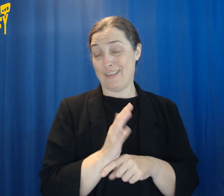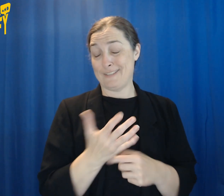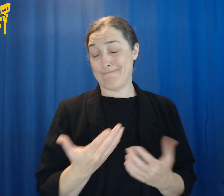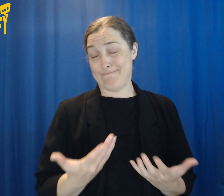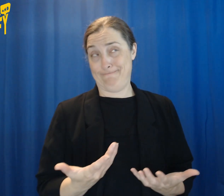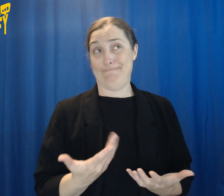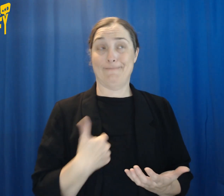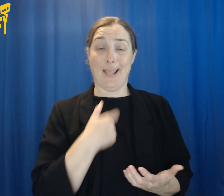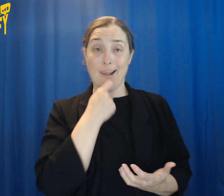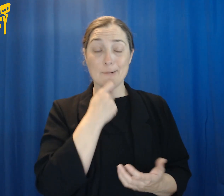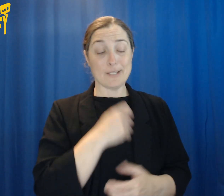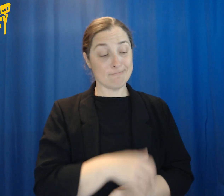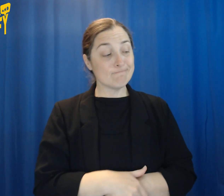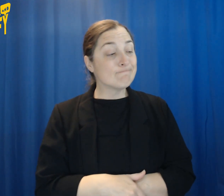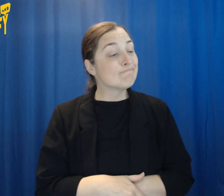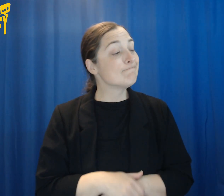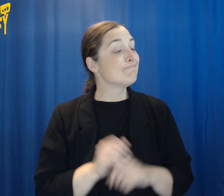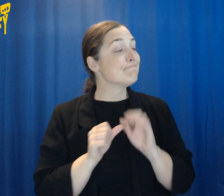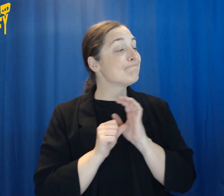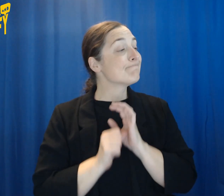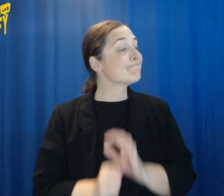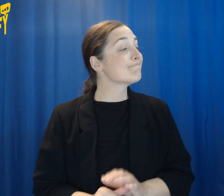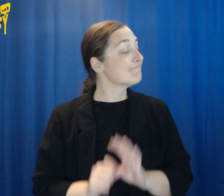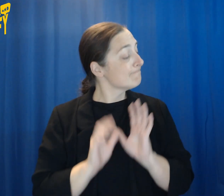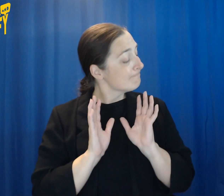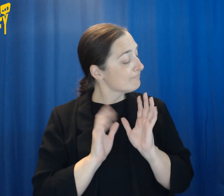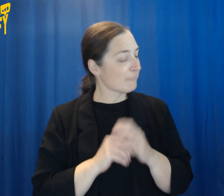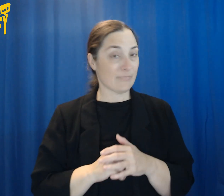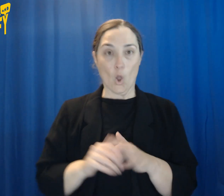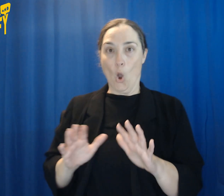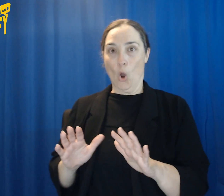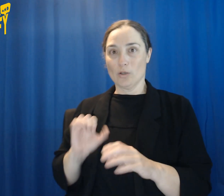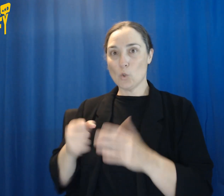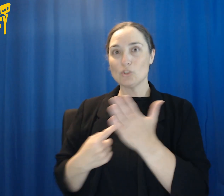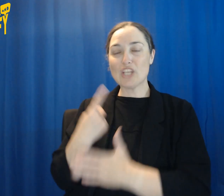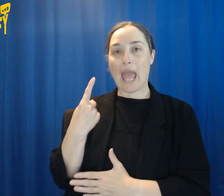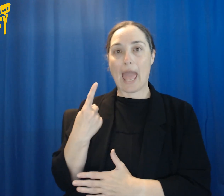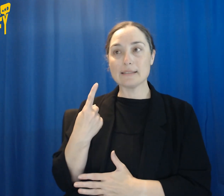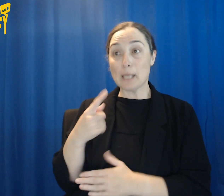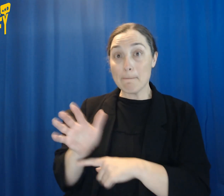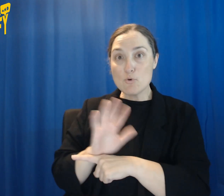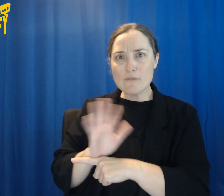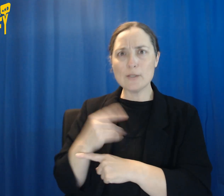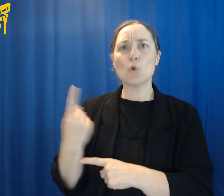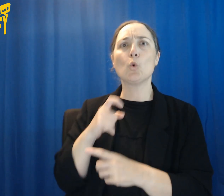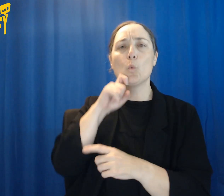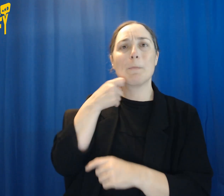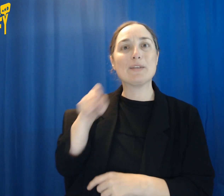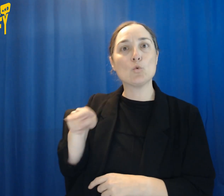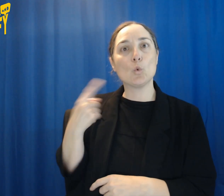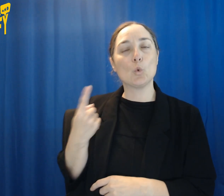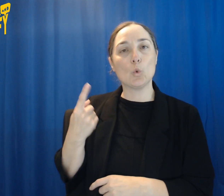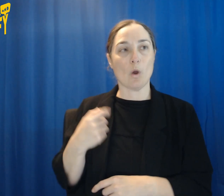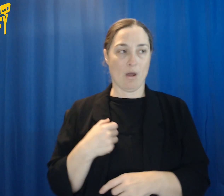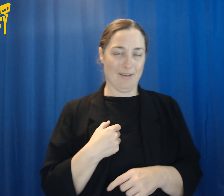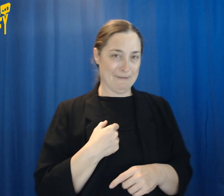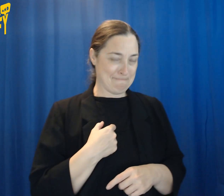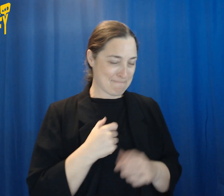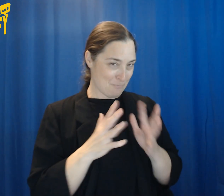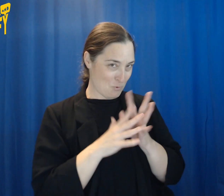little bit of a letdown. A little bit of a letdown. Now's your chance. Who do you want to play you? I'd want Winona Ryder to play